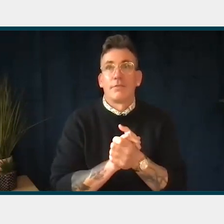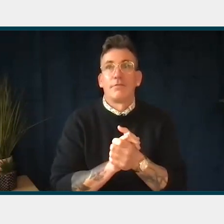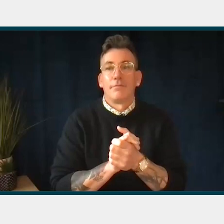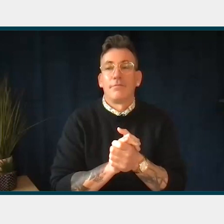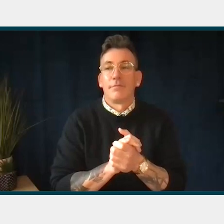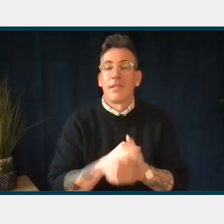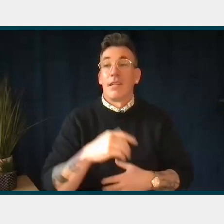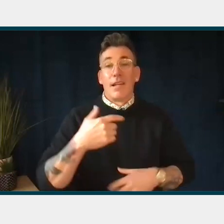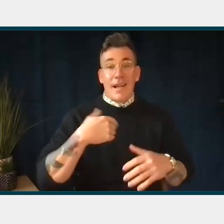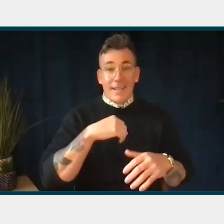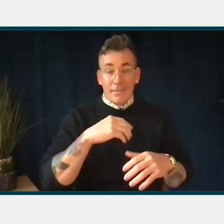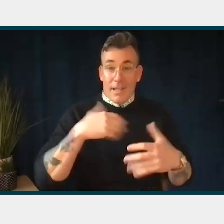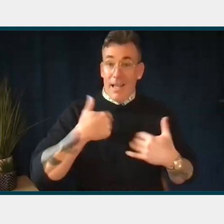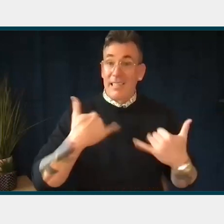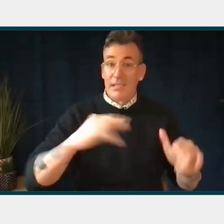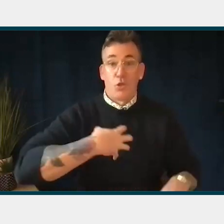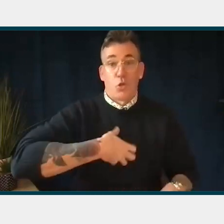It's really difficult to,